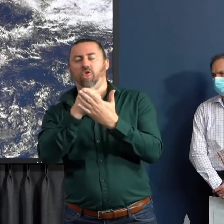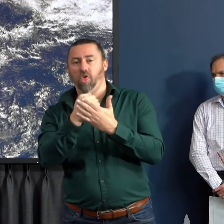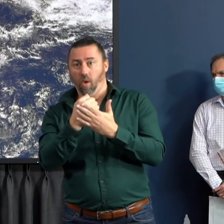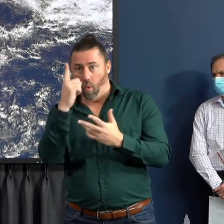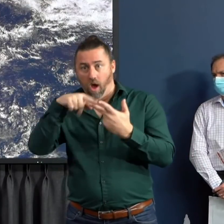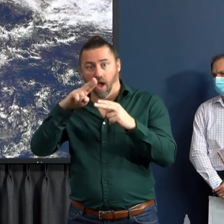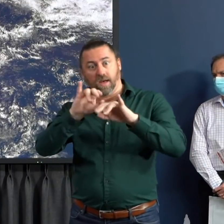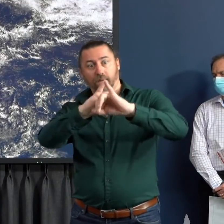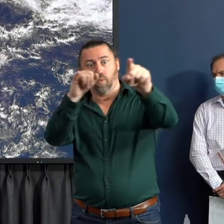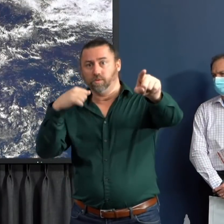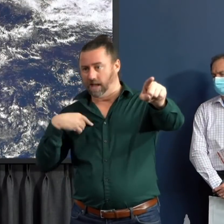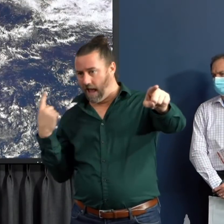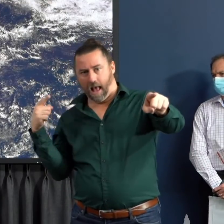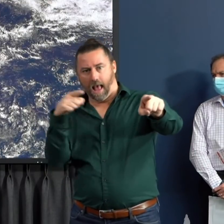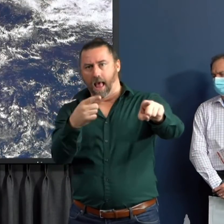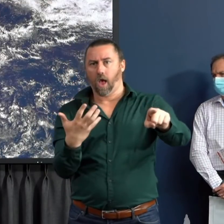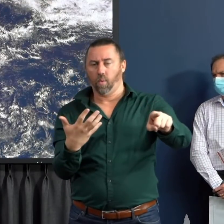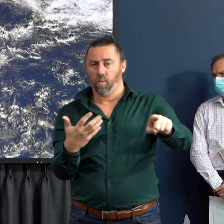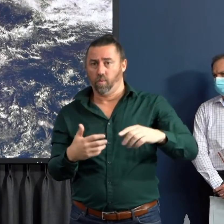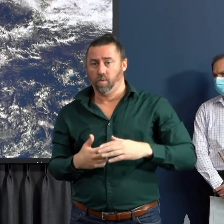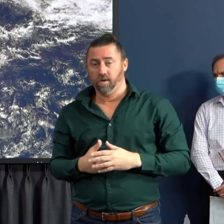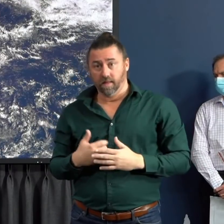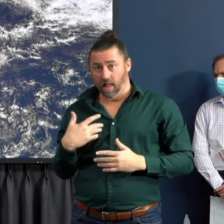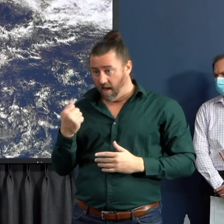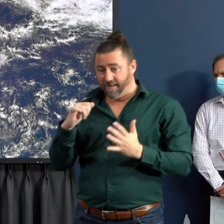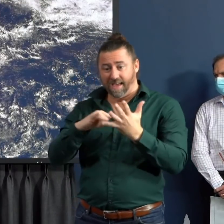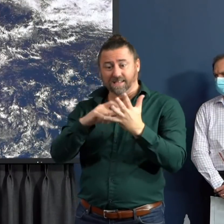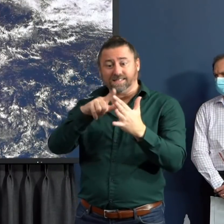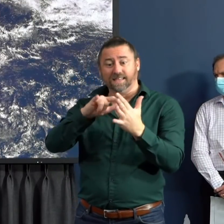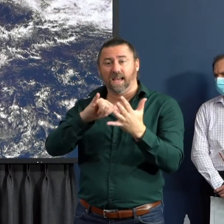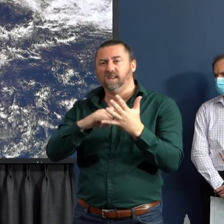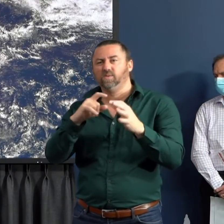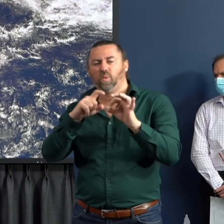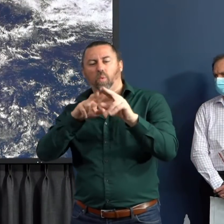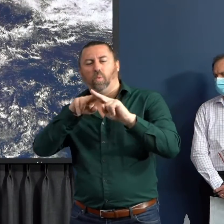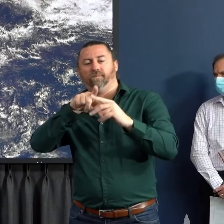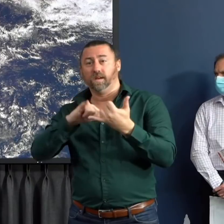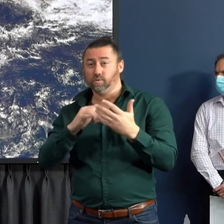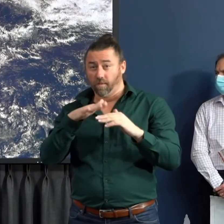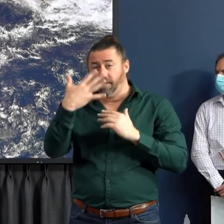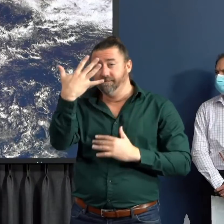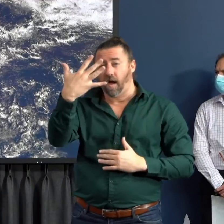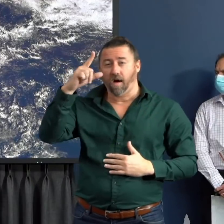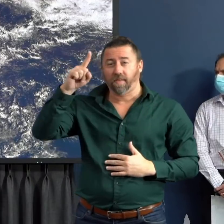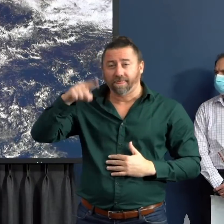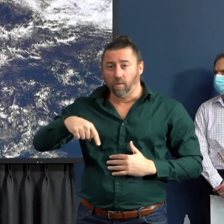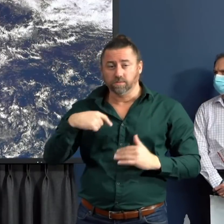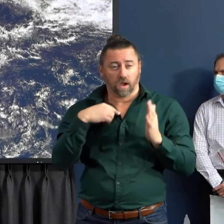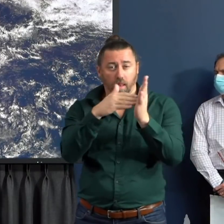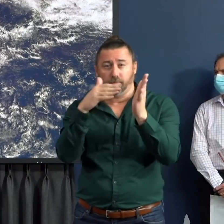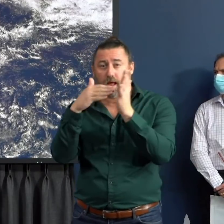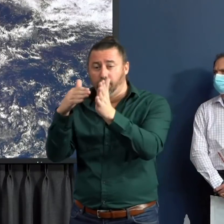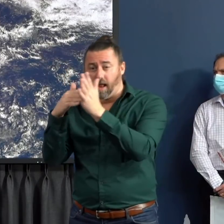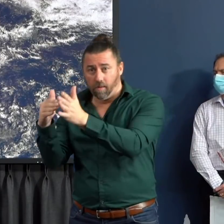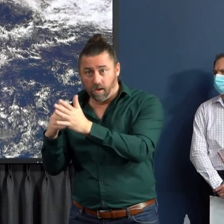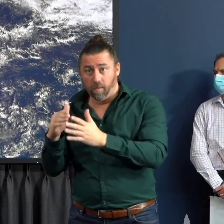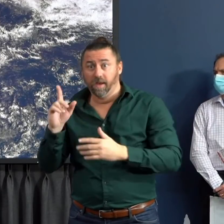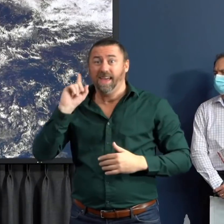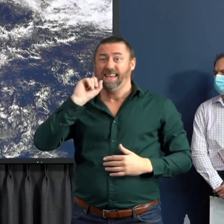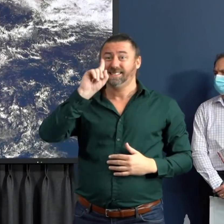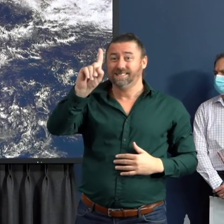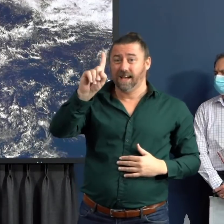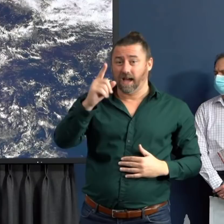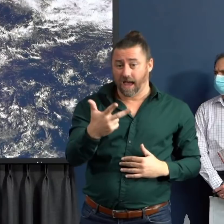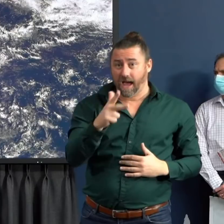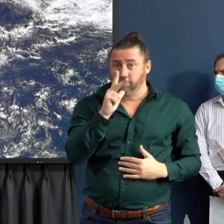over 5,000 requests for assistance since this event began. And in the last 24 hours, we've received over 850